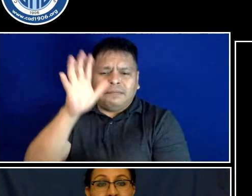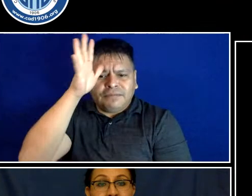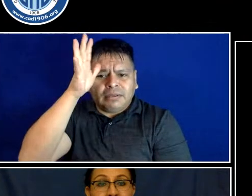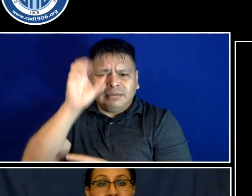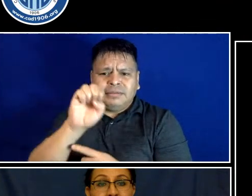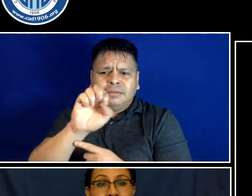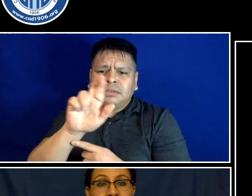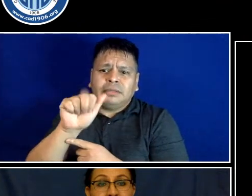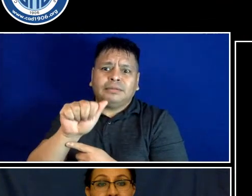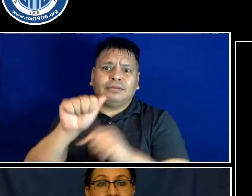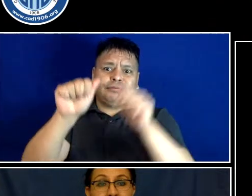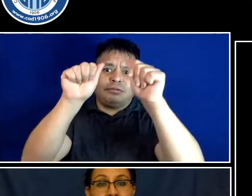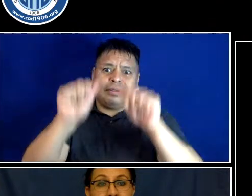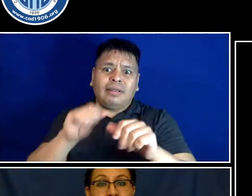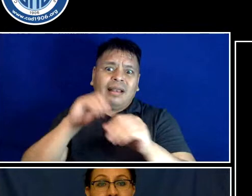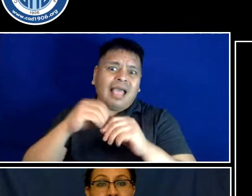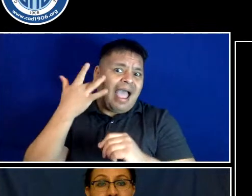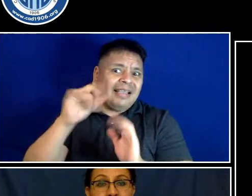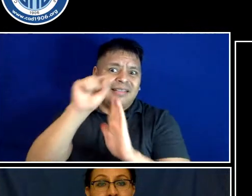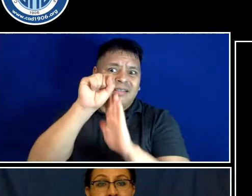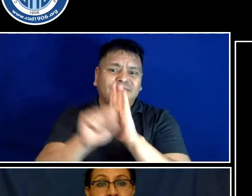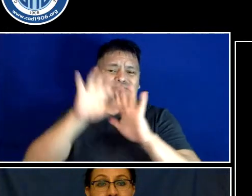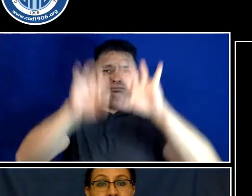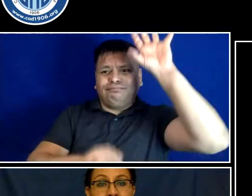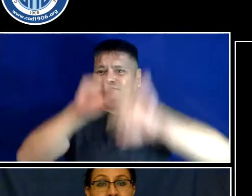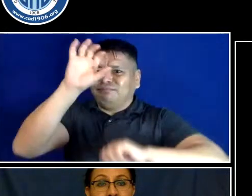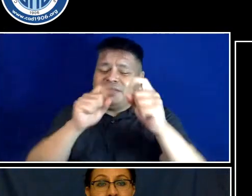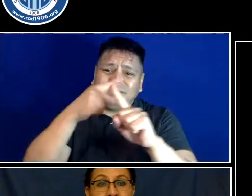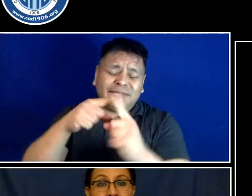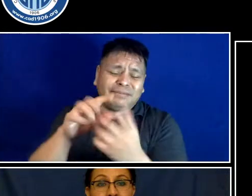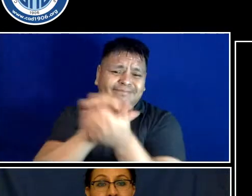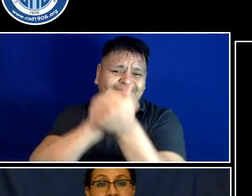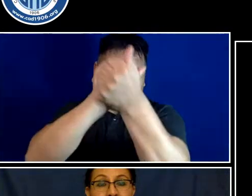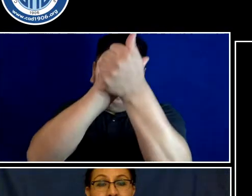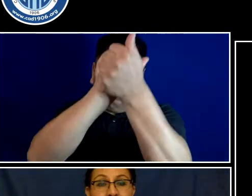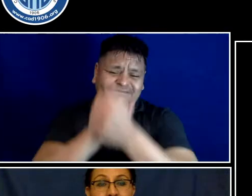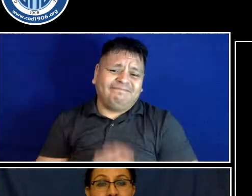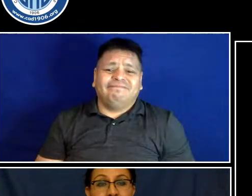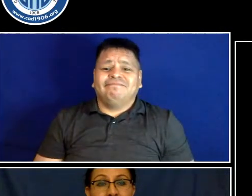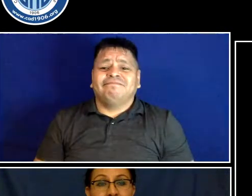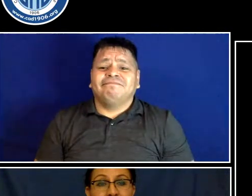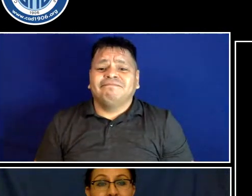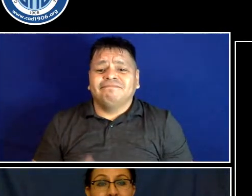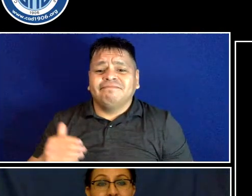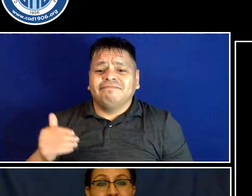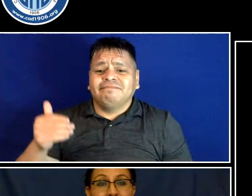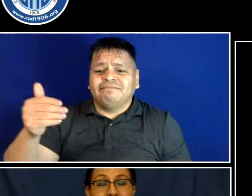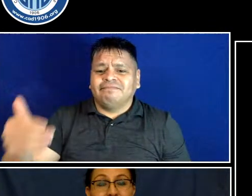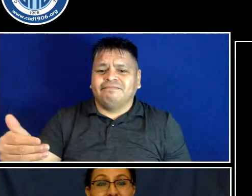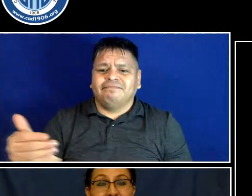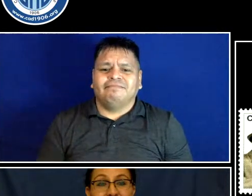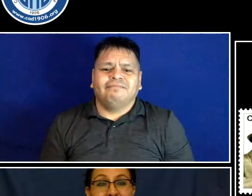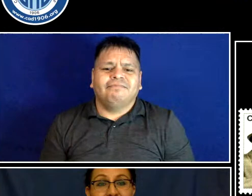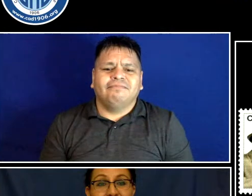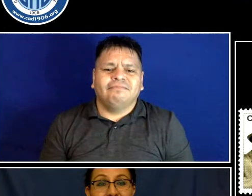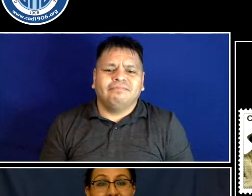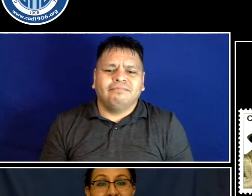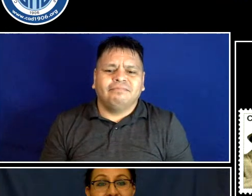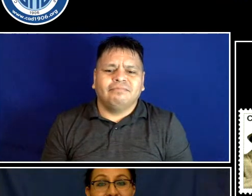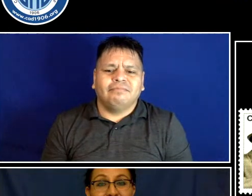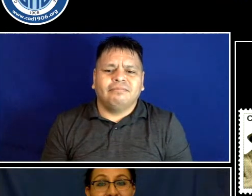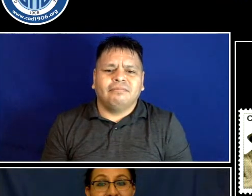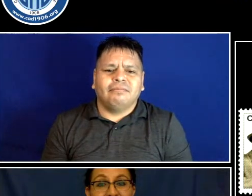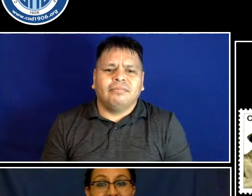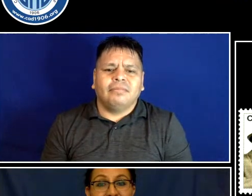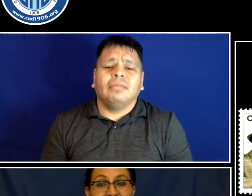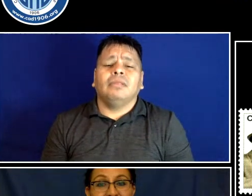And so what happened is the Latin community and Black Lives Matter have decided that Junipero Serra is not deserving of